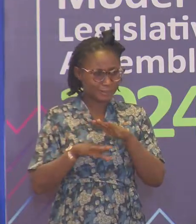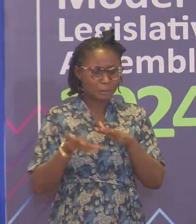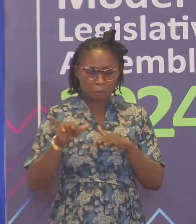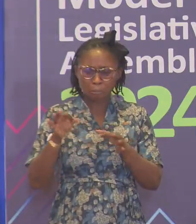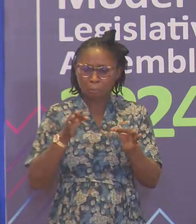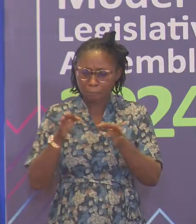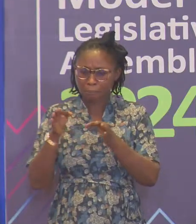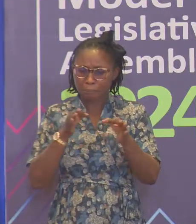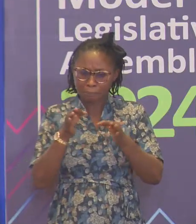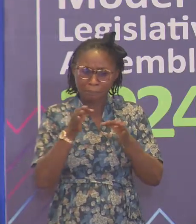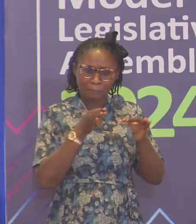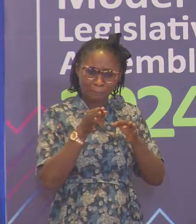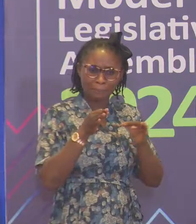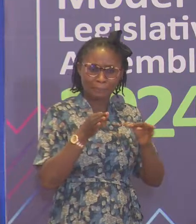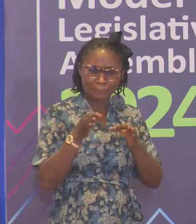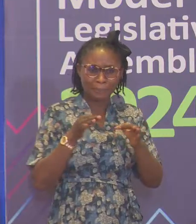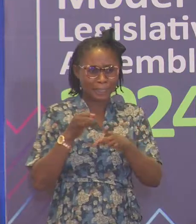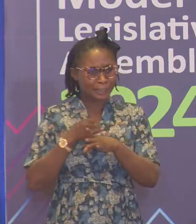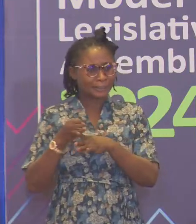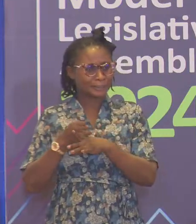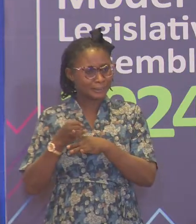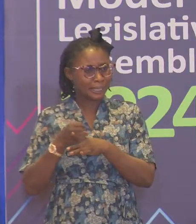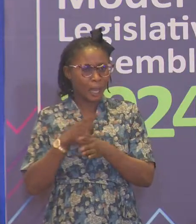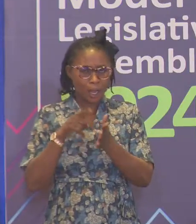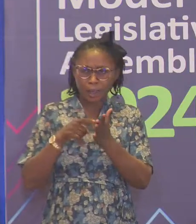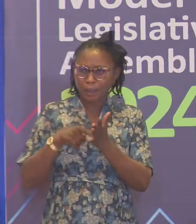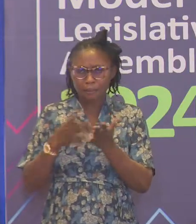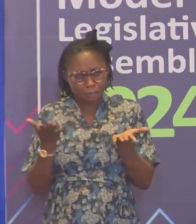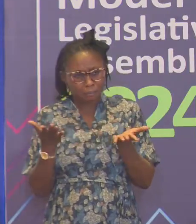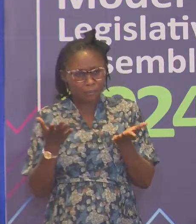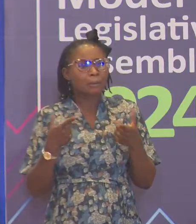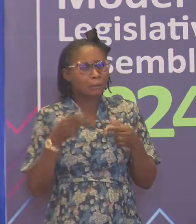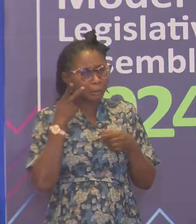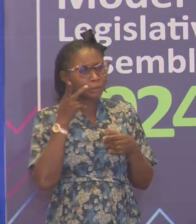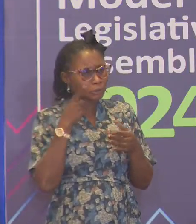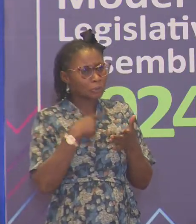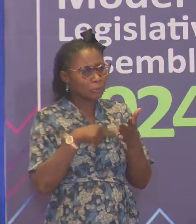the whole process. It's an internship, it's this, and I said, okay, let's see what you